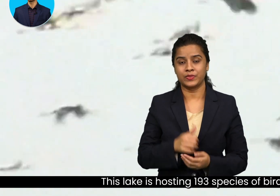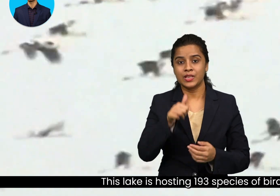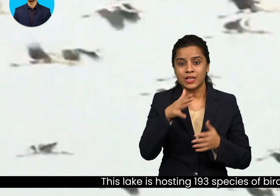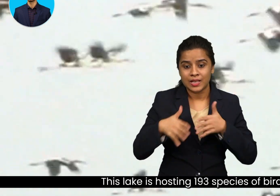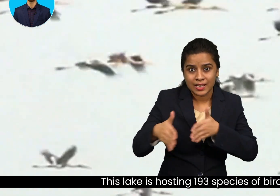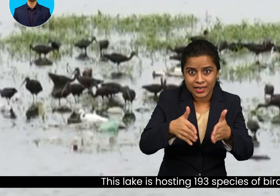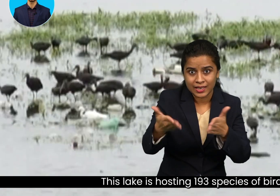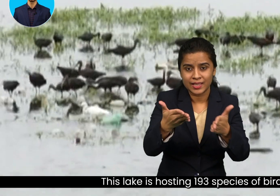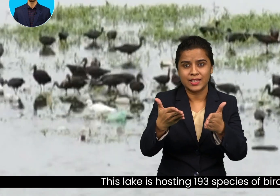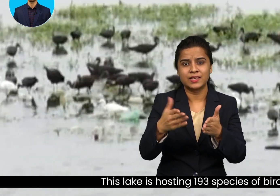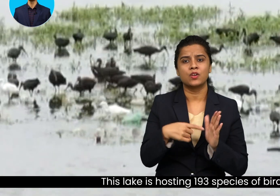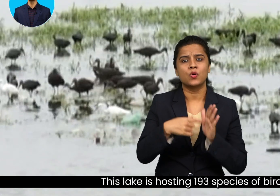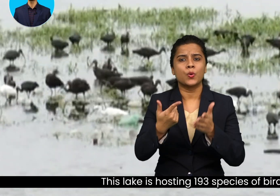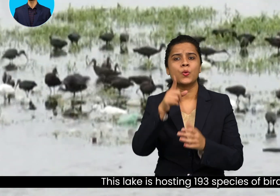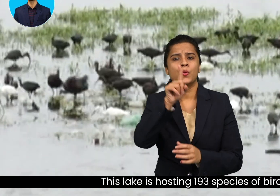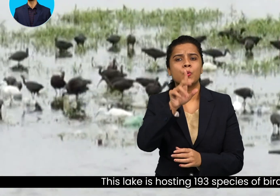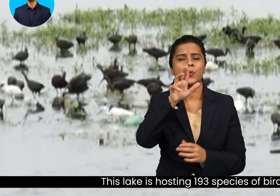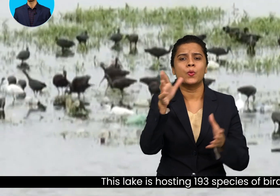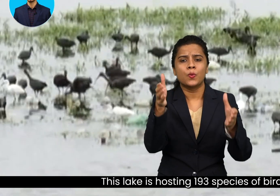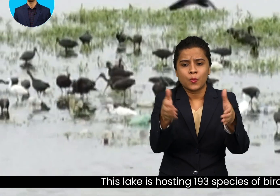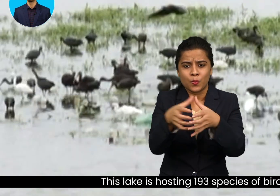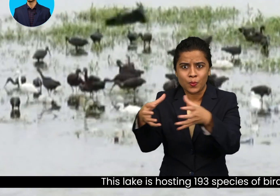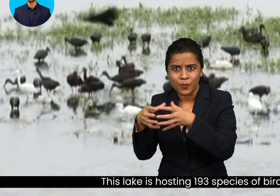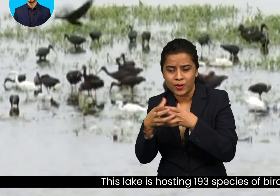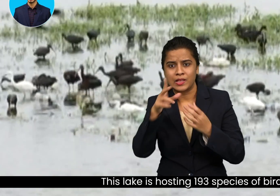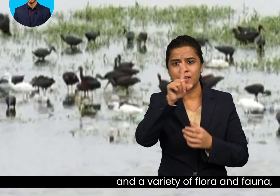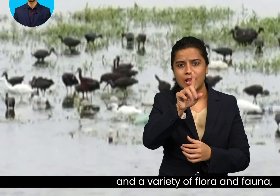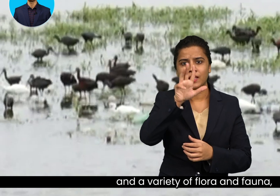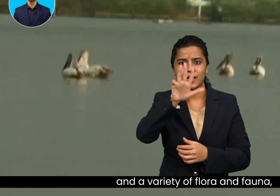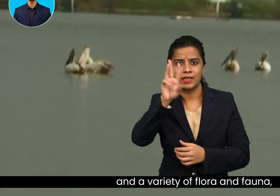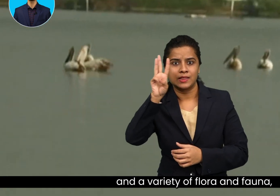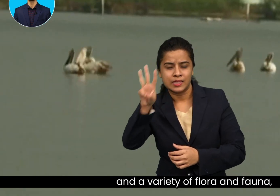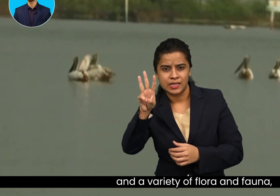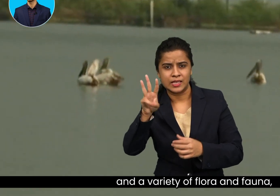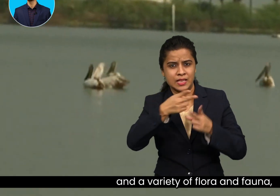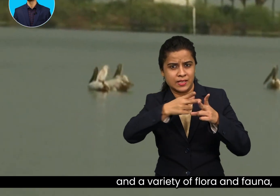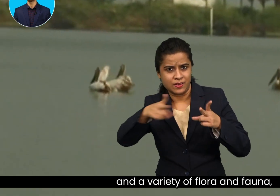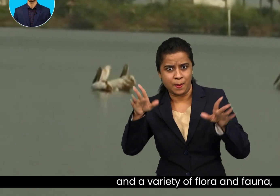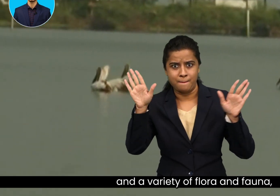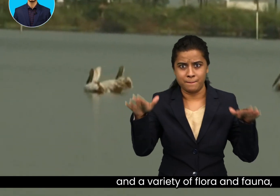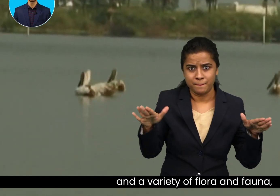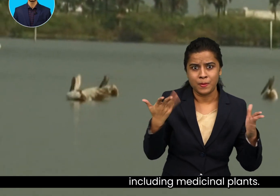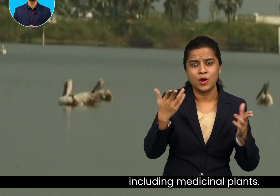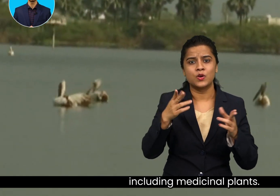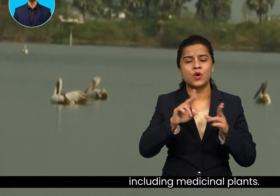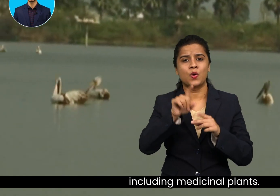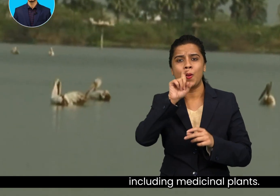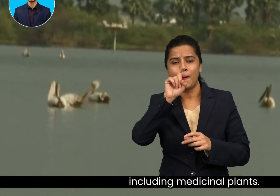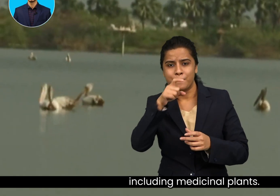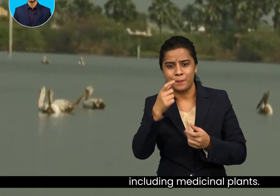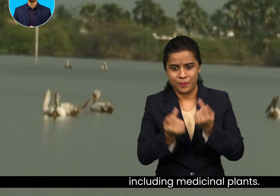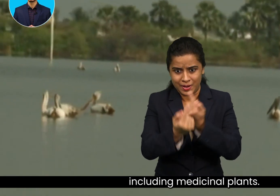This lake is hosting 193 species of birds and a variety of flora and fauna,